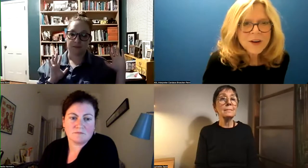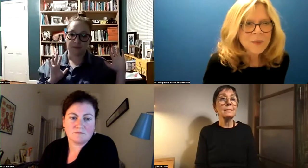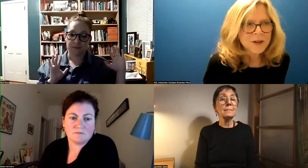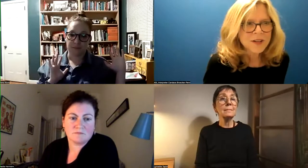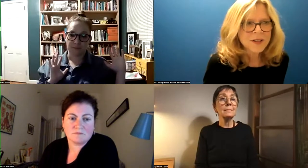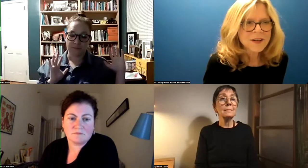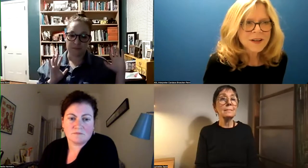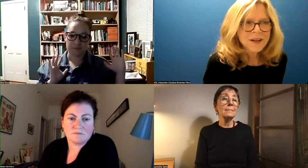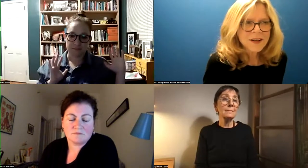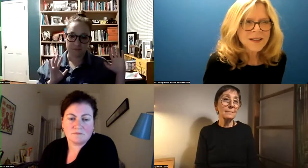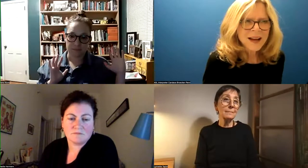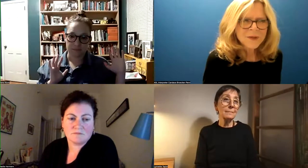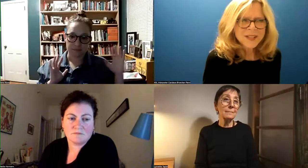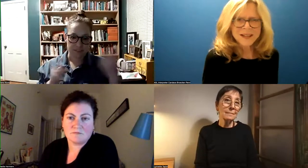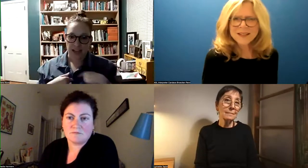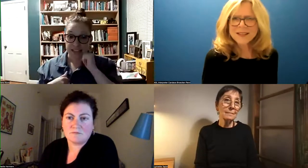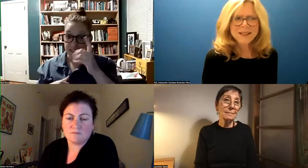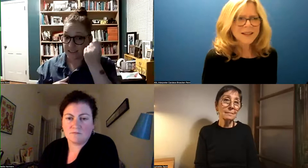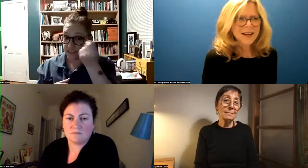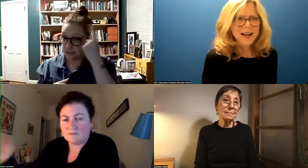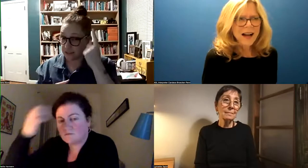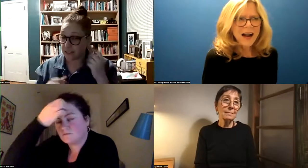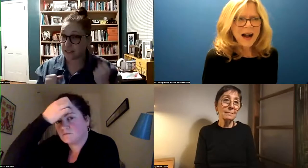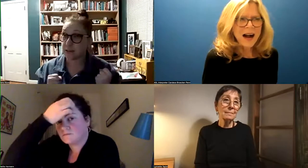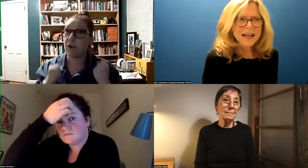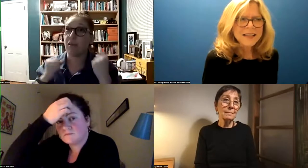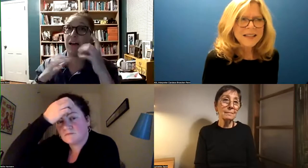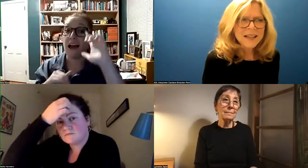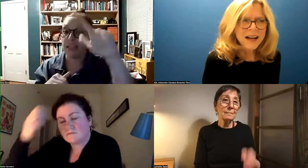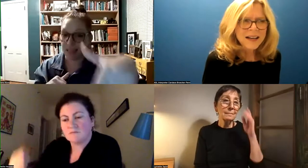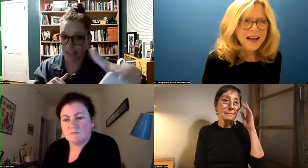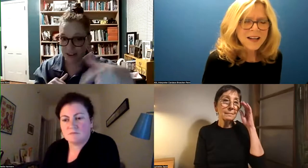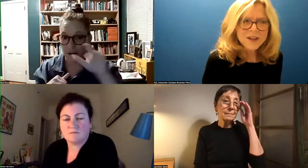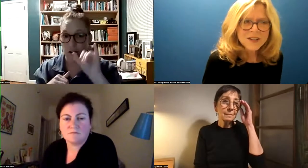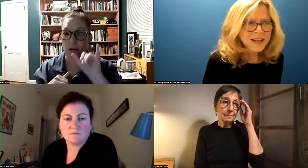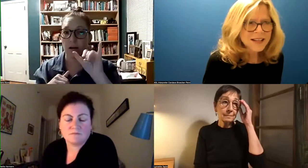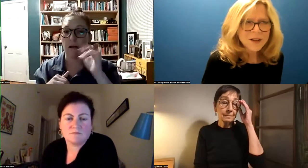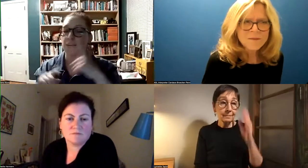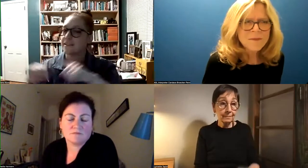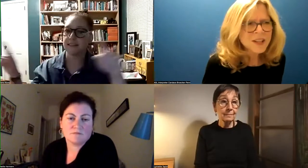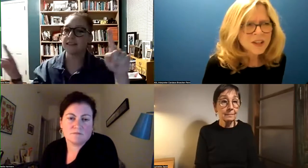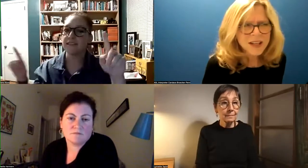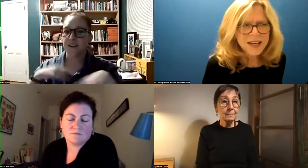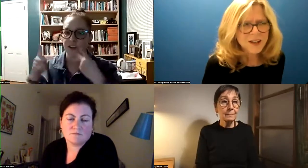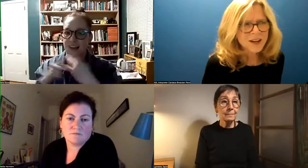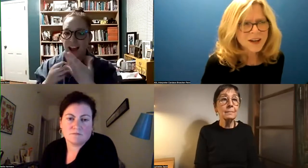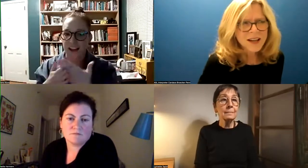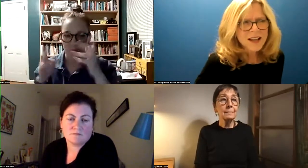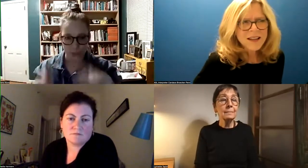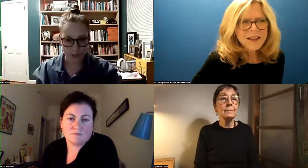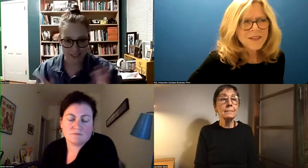hearing person, and that was it. I did not understand till much